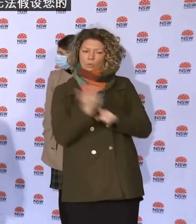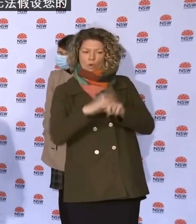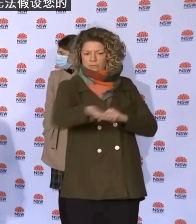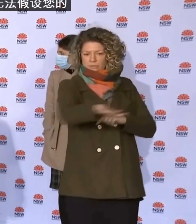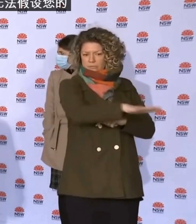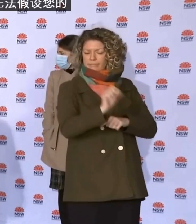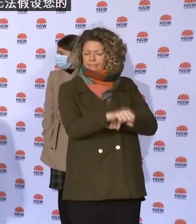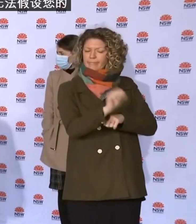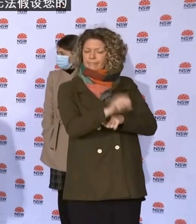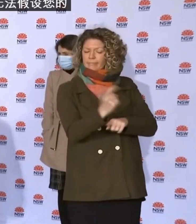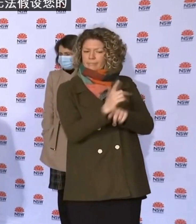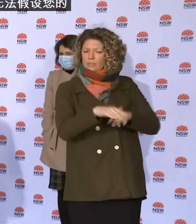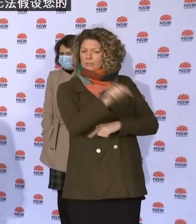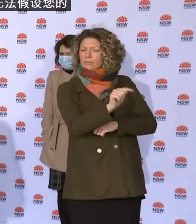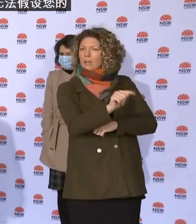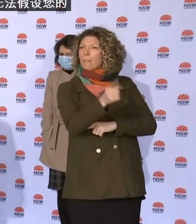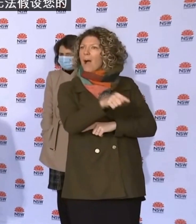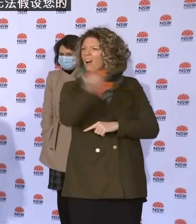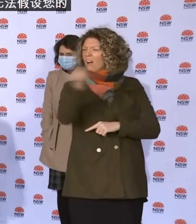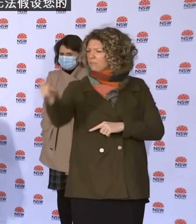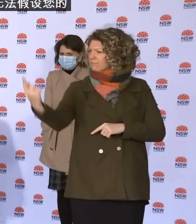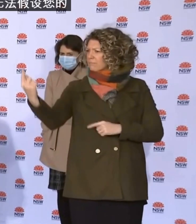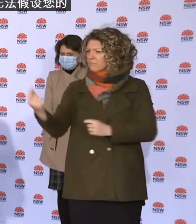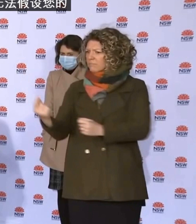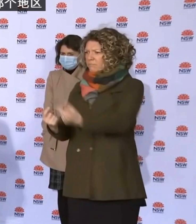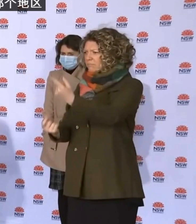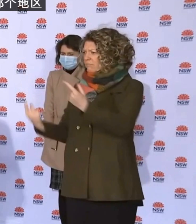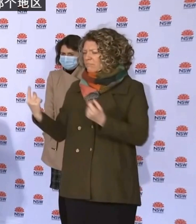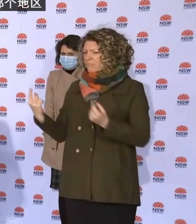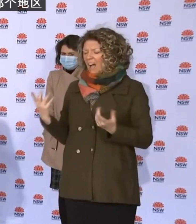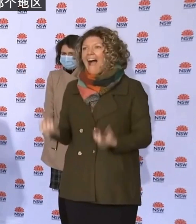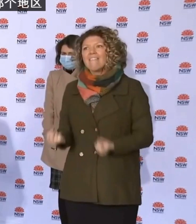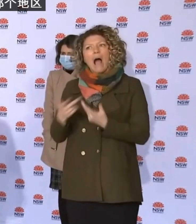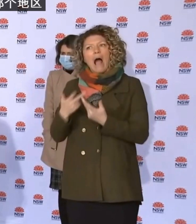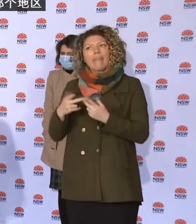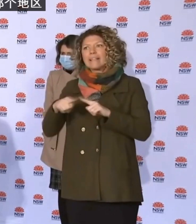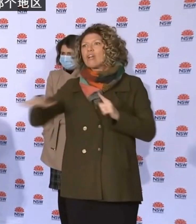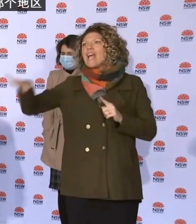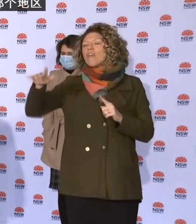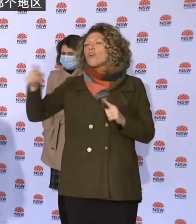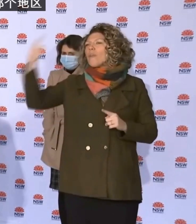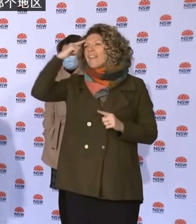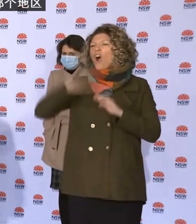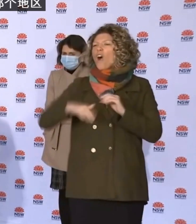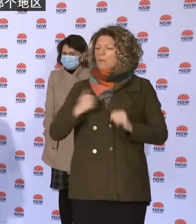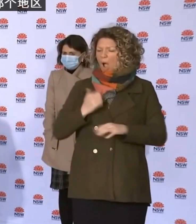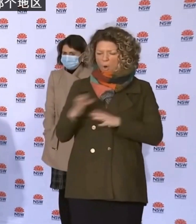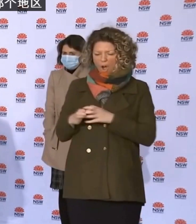seeing unlinked cases pop up. So you can't make assumptions that your workforce only comes from this area or that